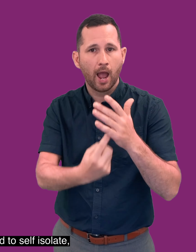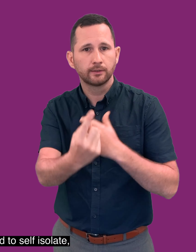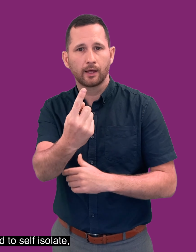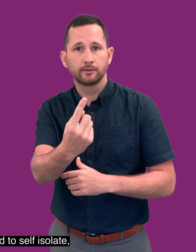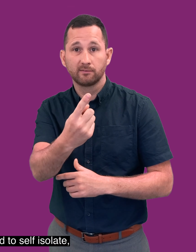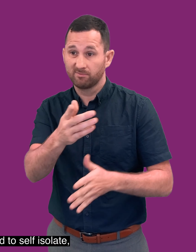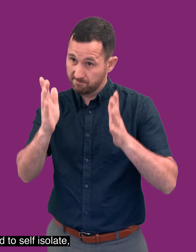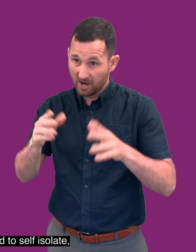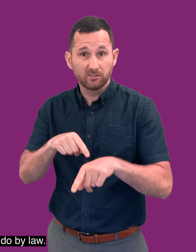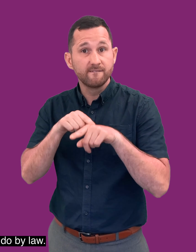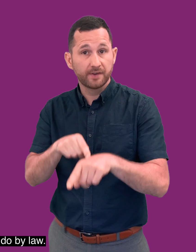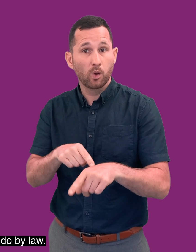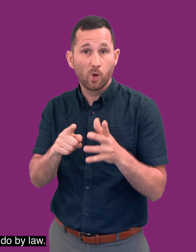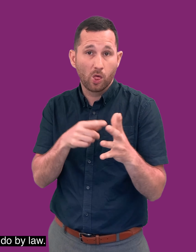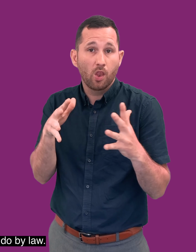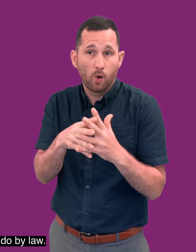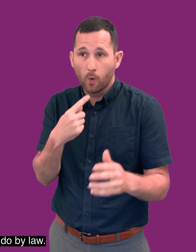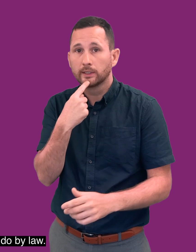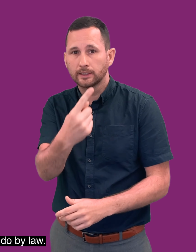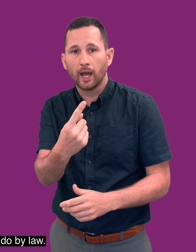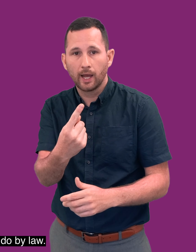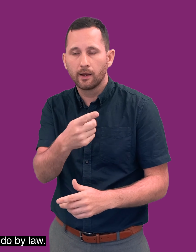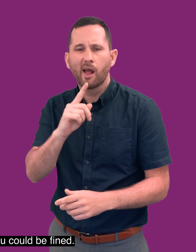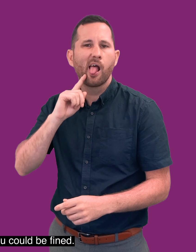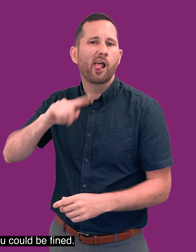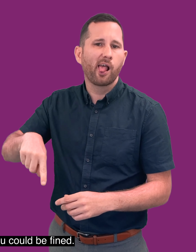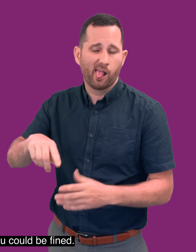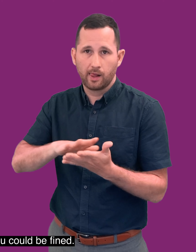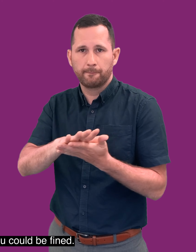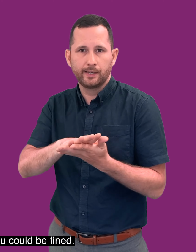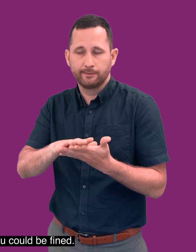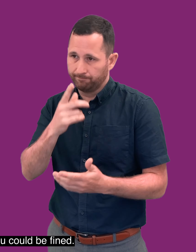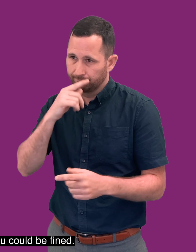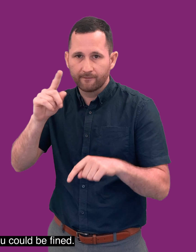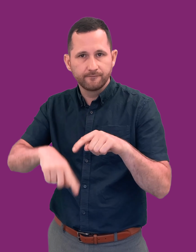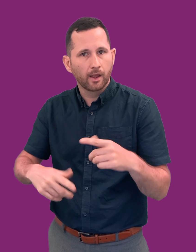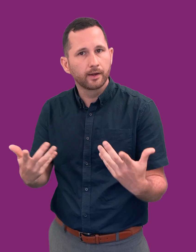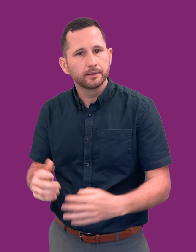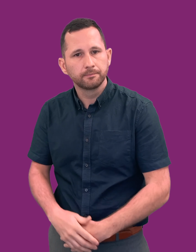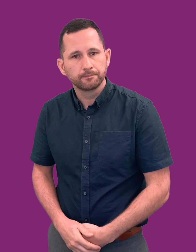If you are asked to self-isolate, you must do by law. If you do not, you could be fined.